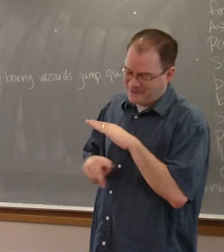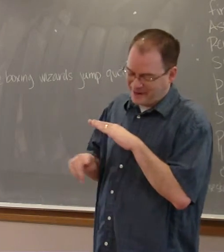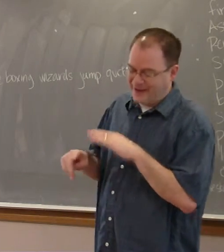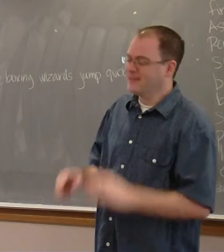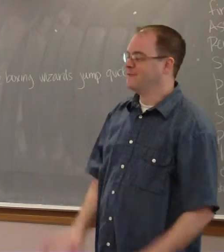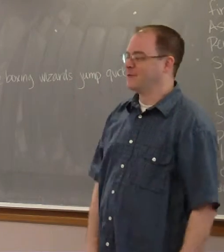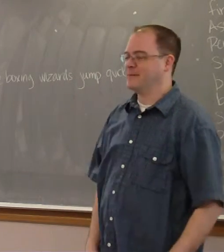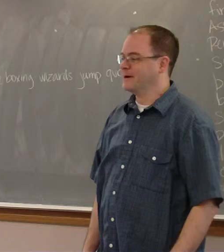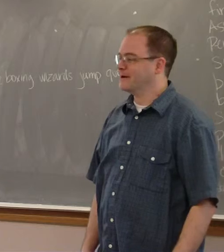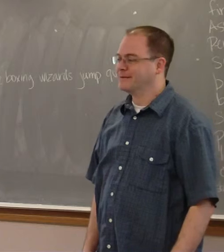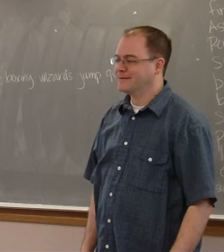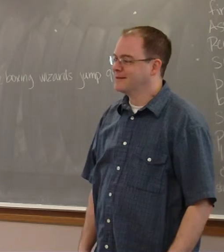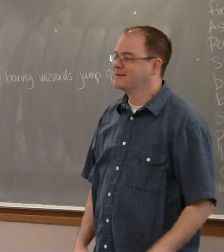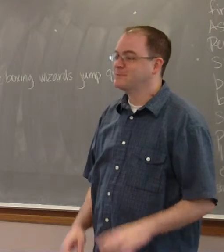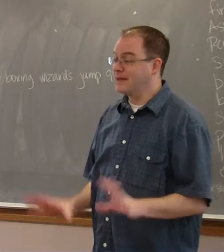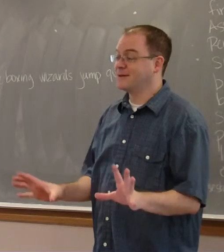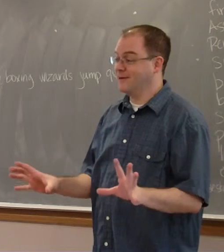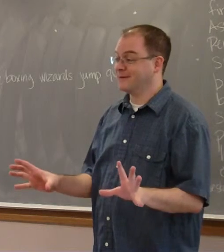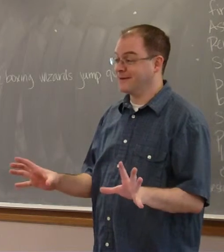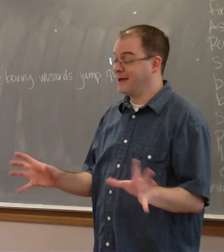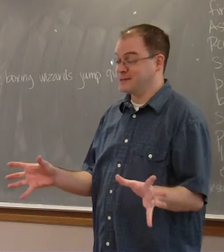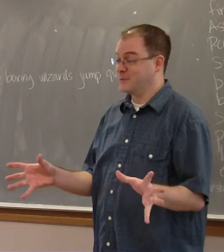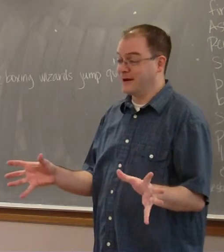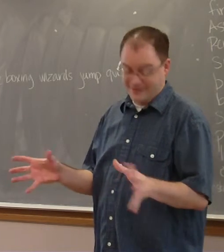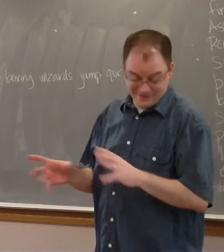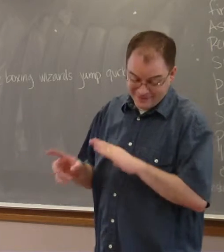Back when I love primary. It's the best color. I swear.